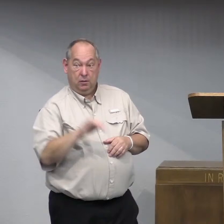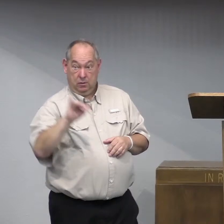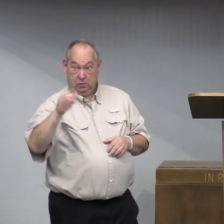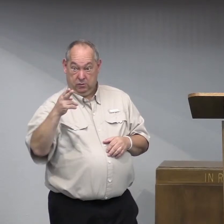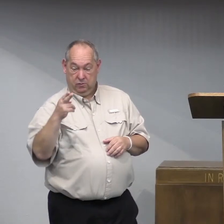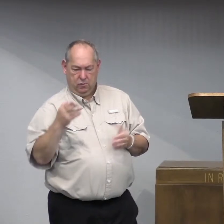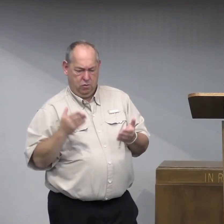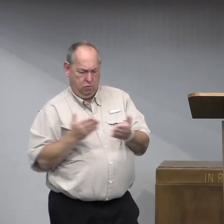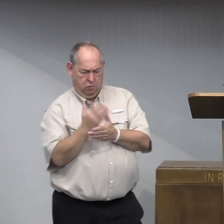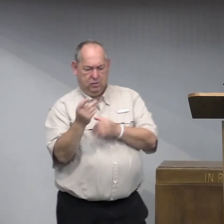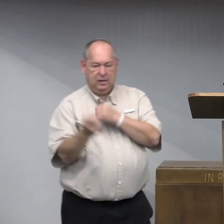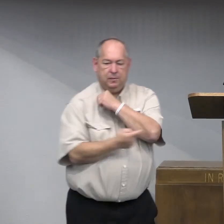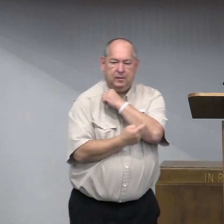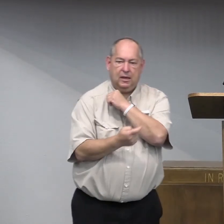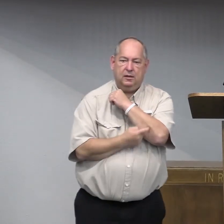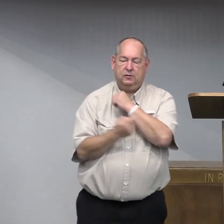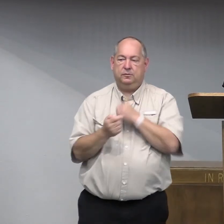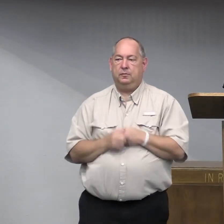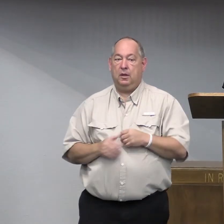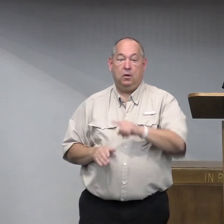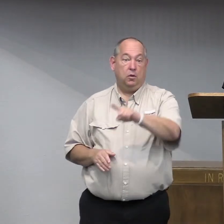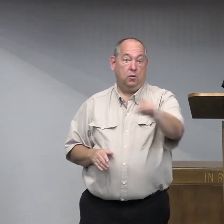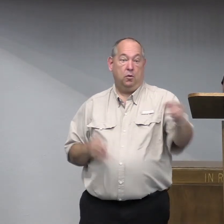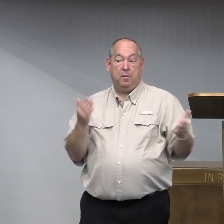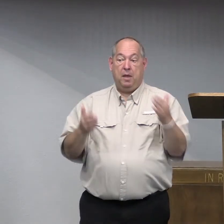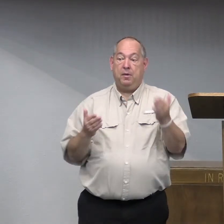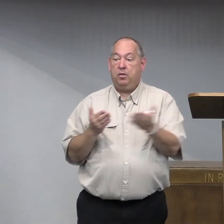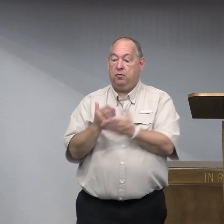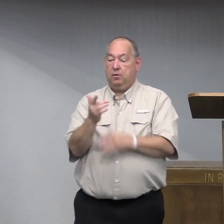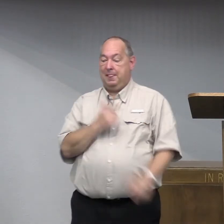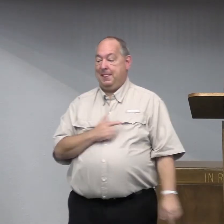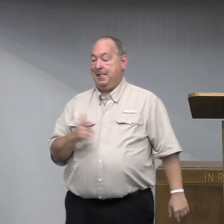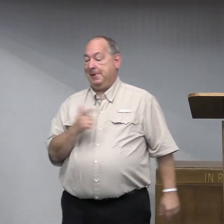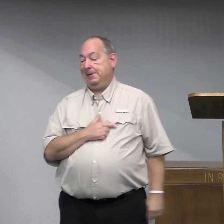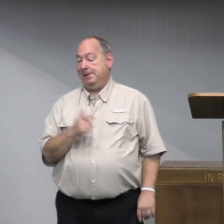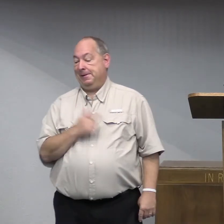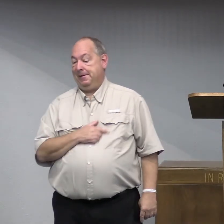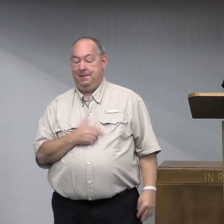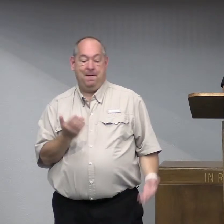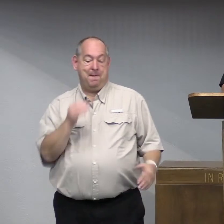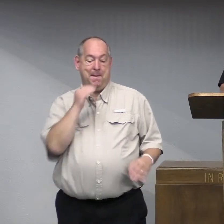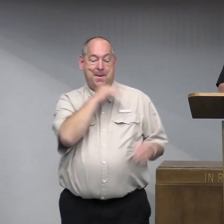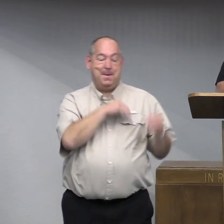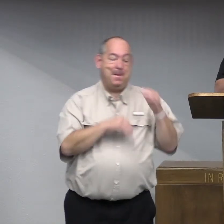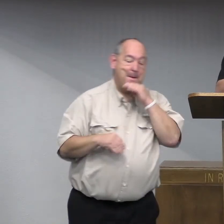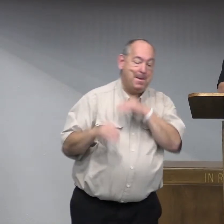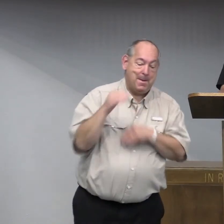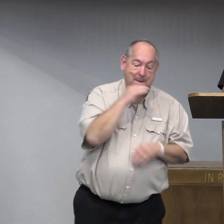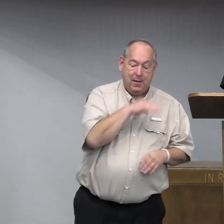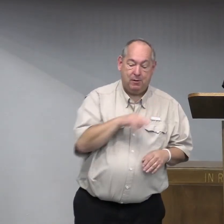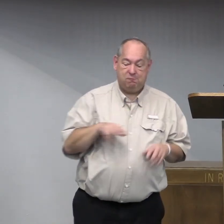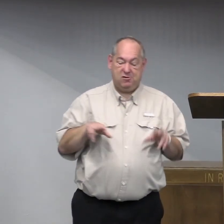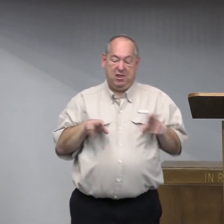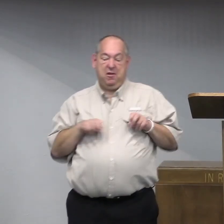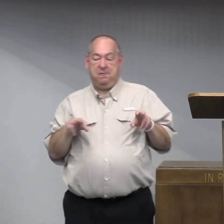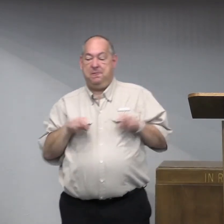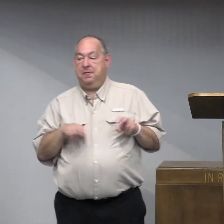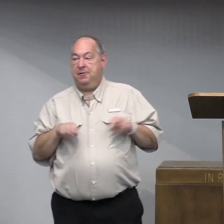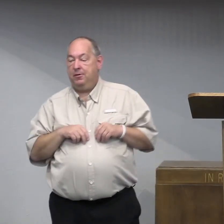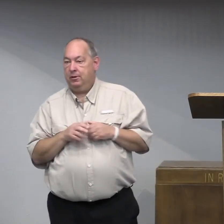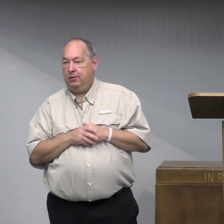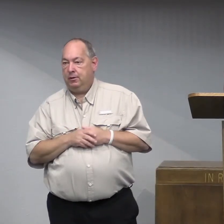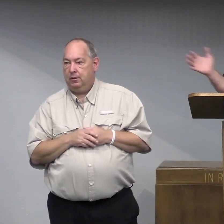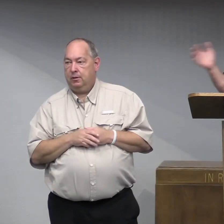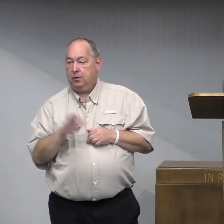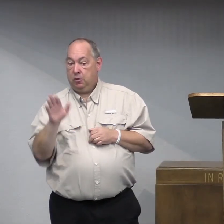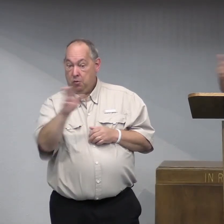through temptation. Yours might come through laziness or dishonesty, selfishness.